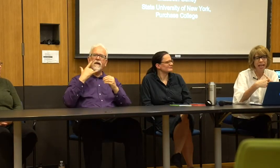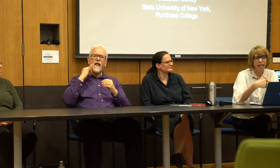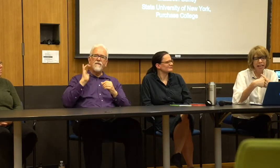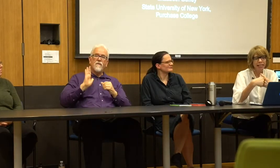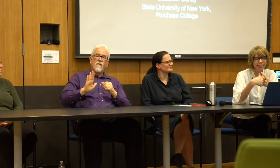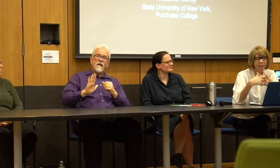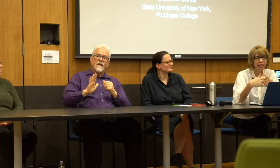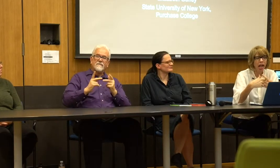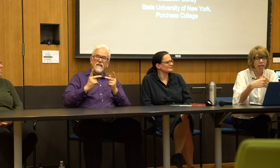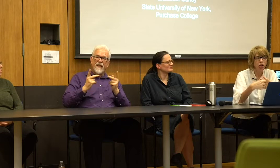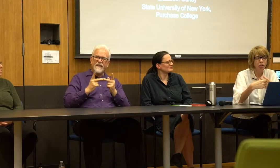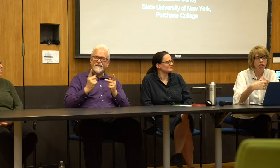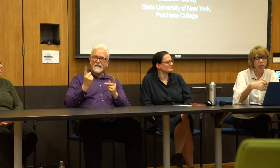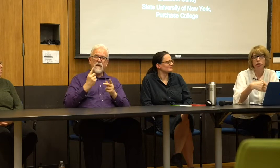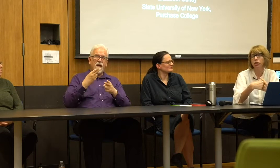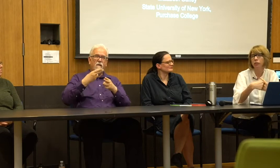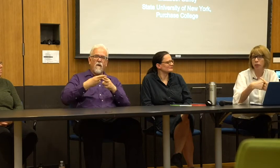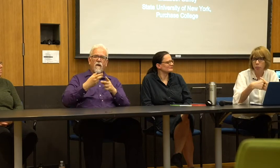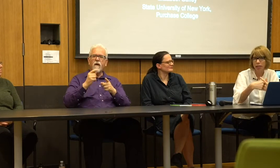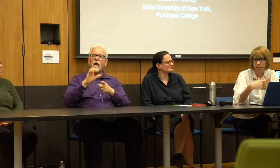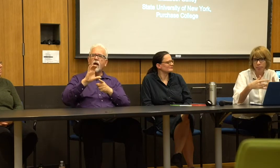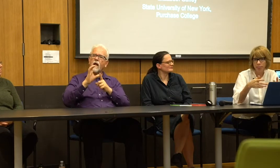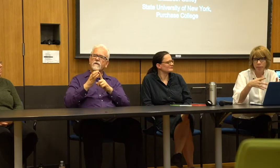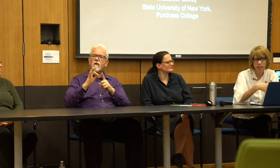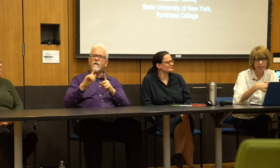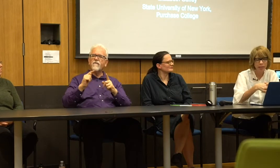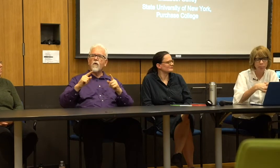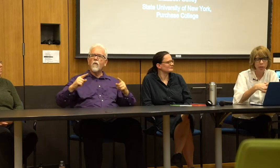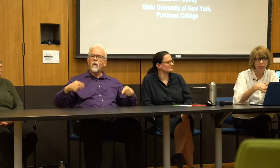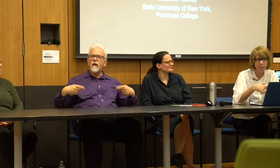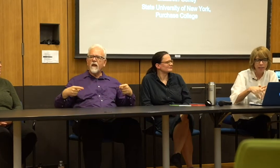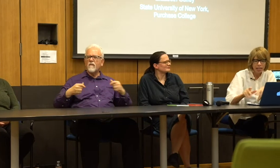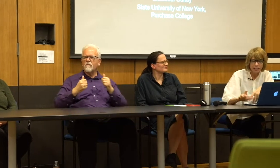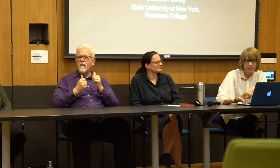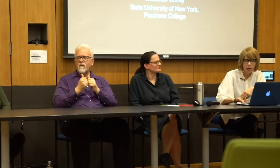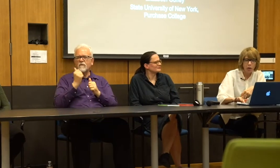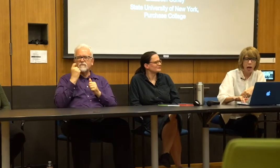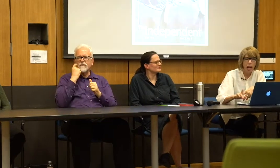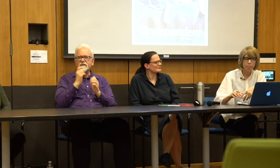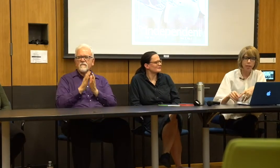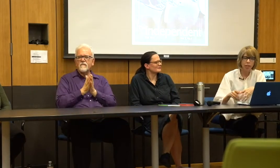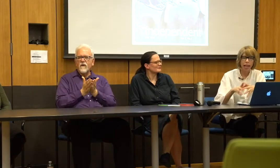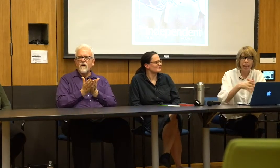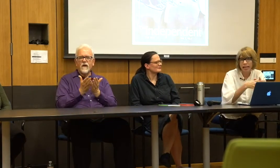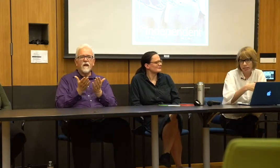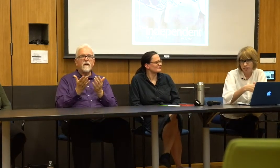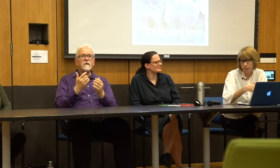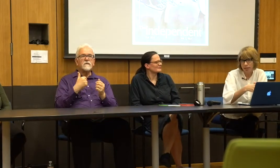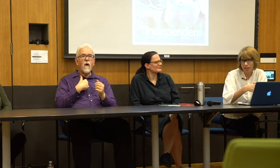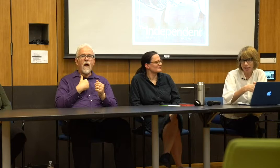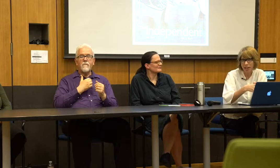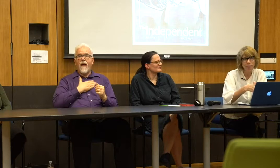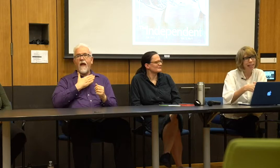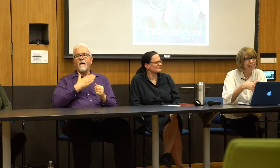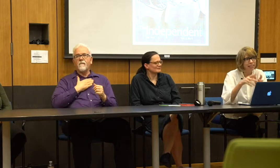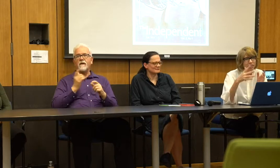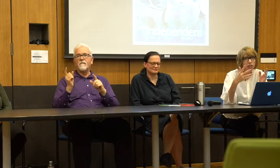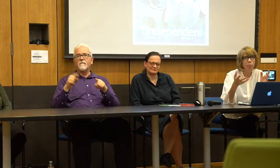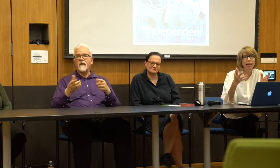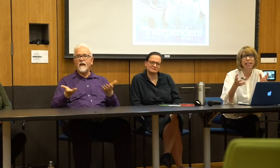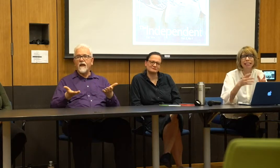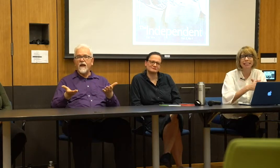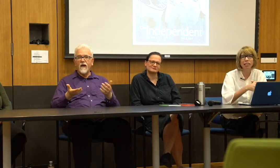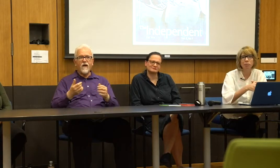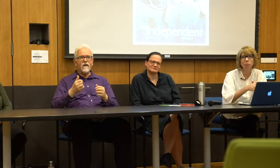place in something I call the culture of the wheel in my most recent book. So I'm glad to be here because there are